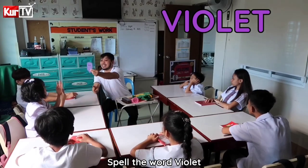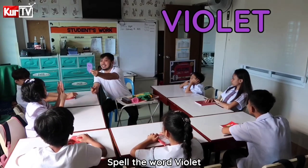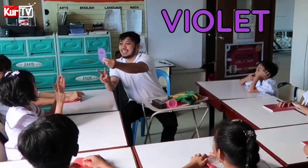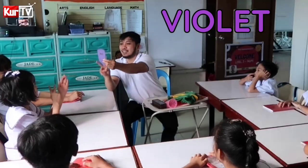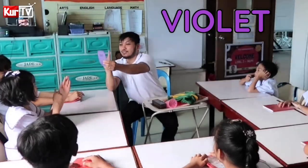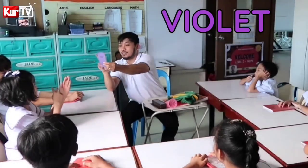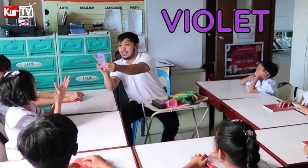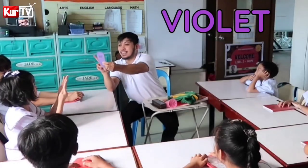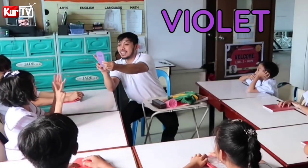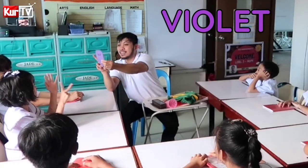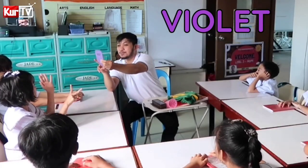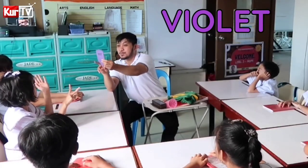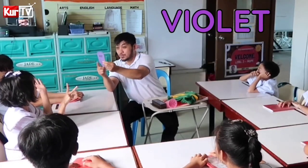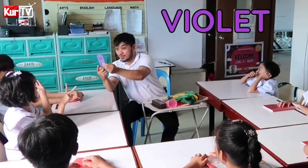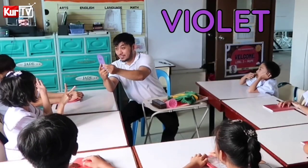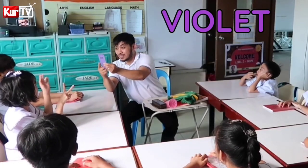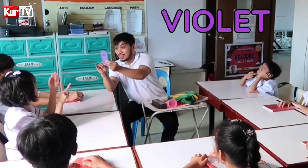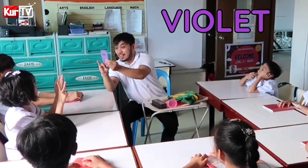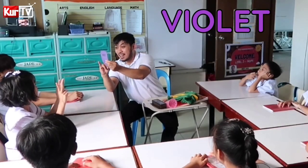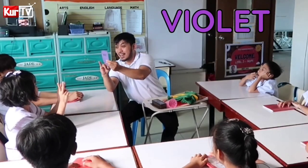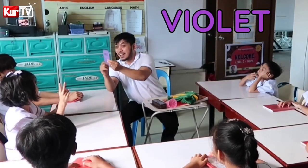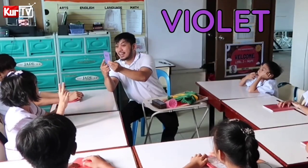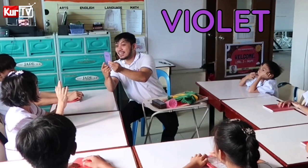V-I.